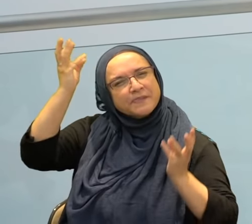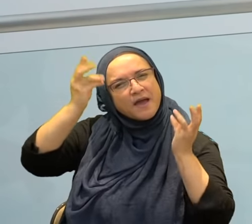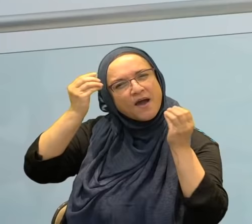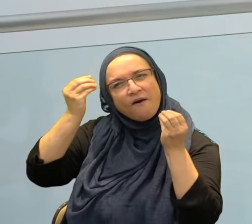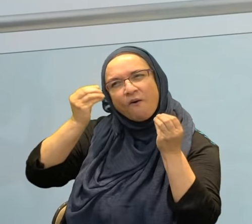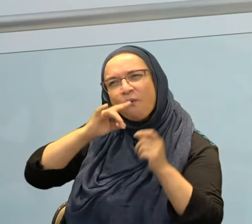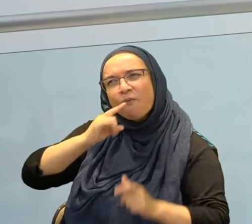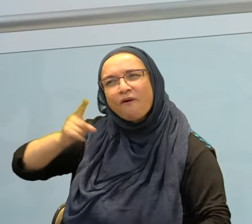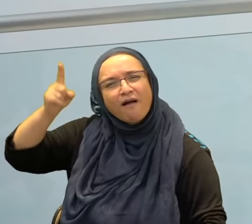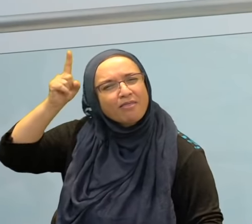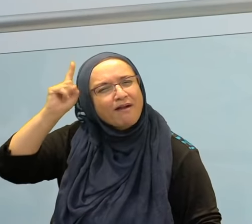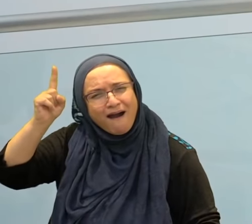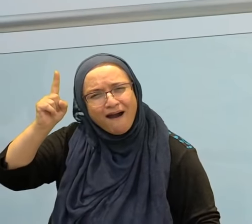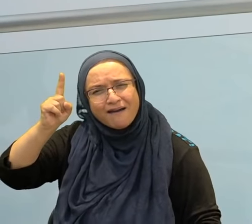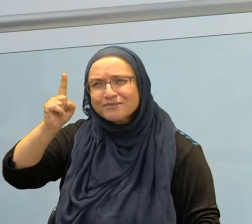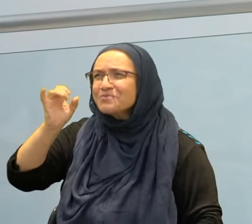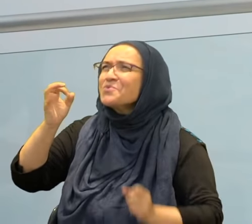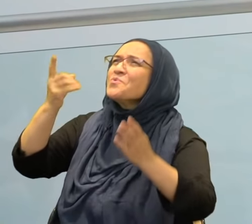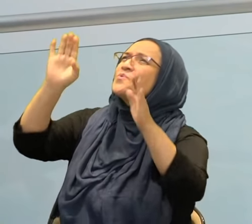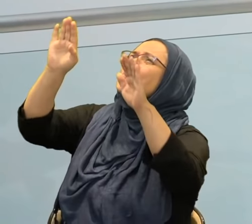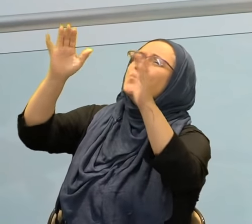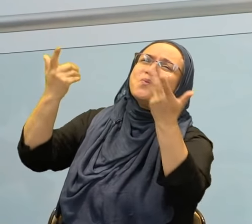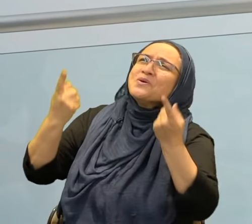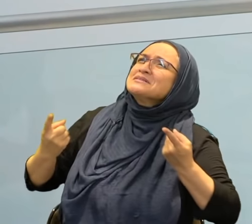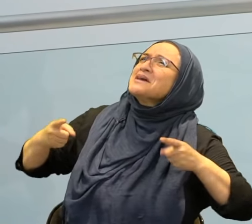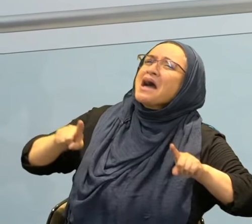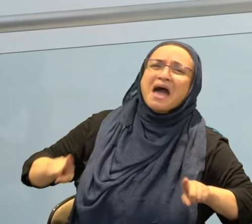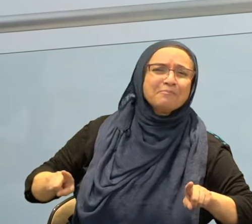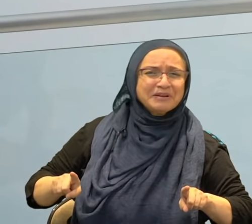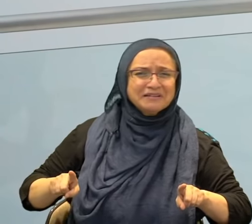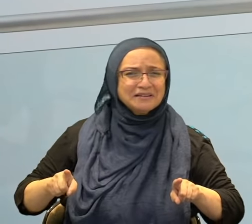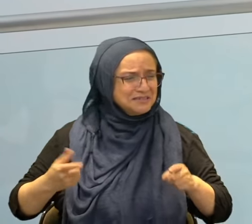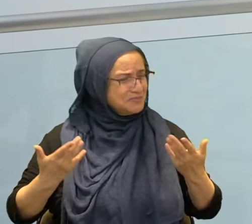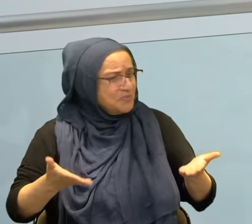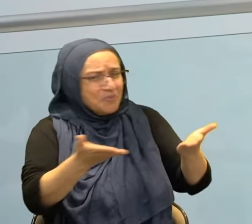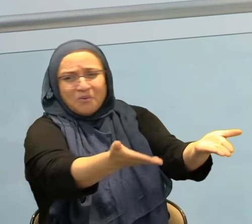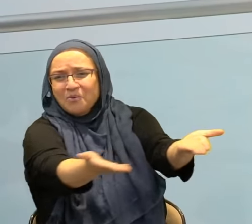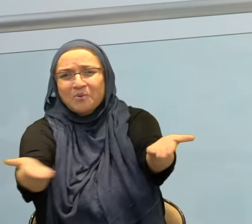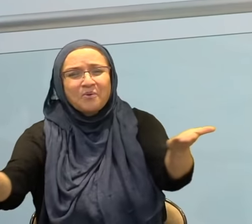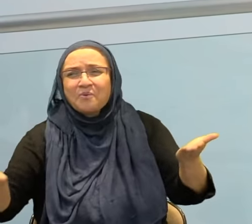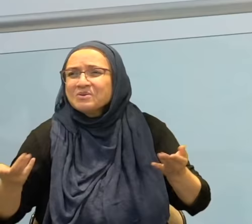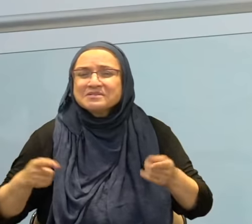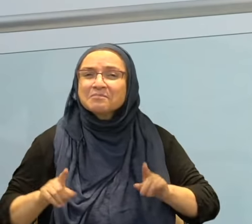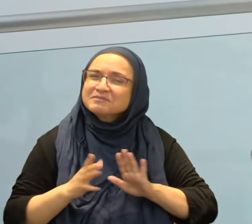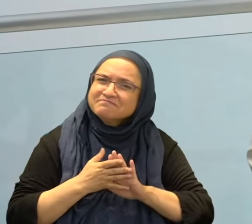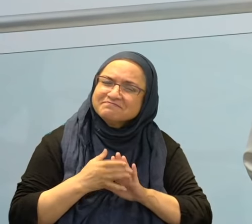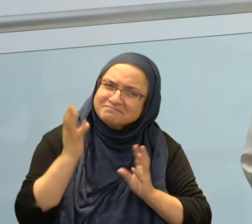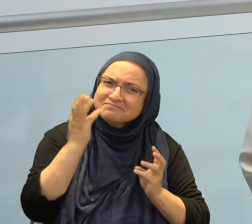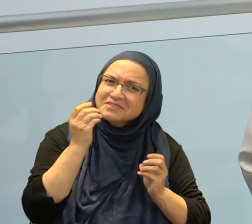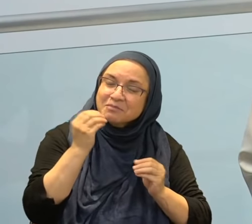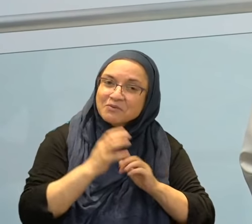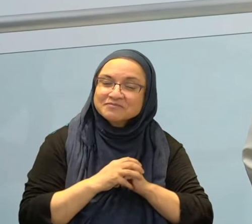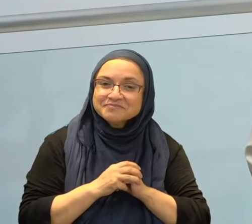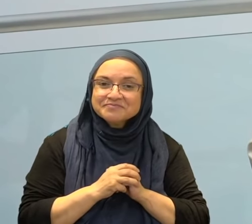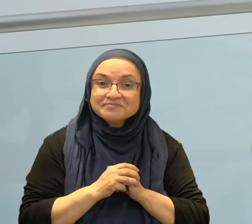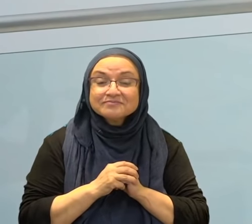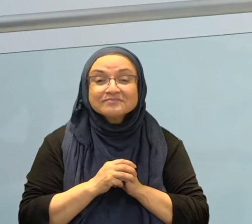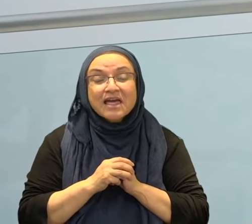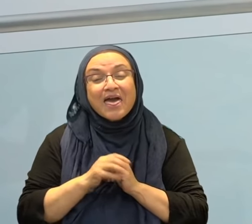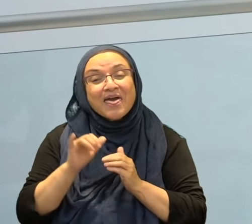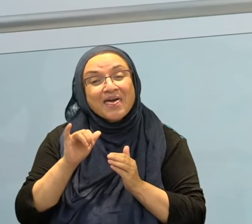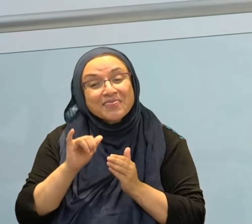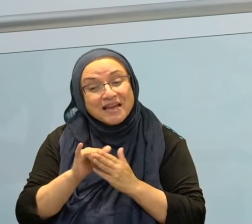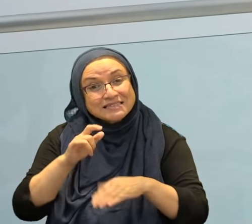What's happening? Why do the punches keep on coming? Now what I want to talk about is that lowest point because